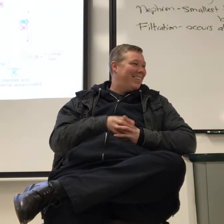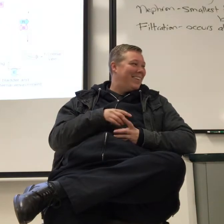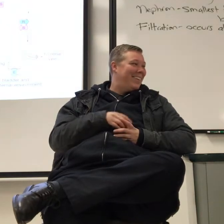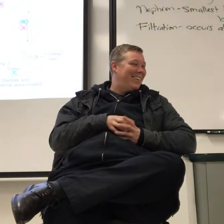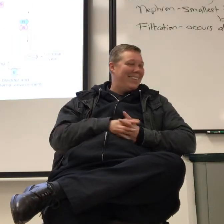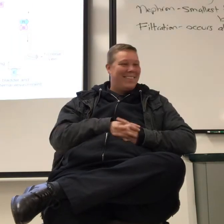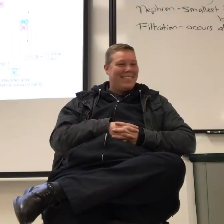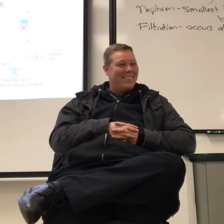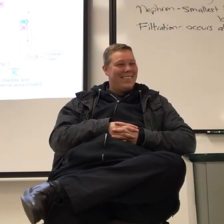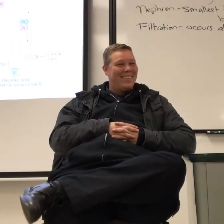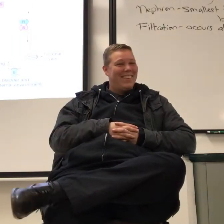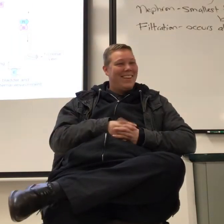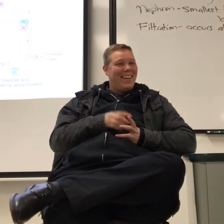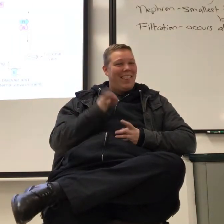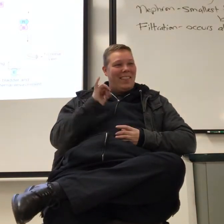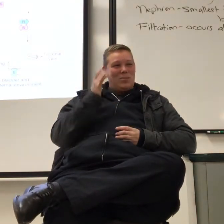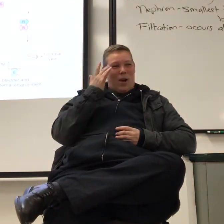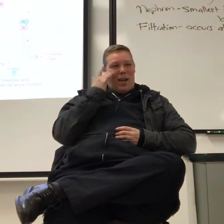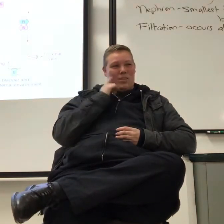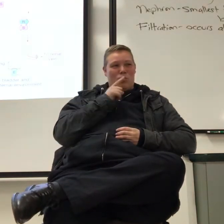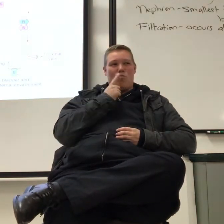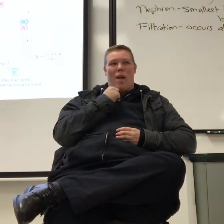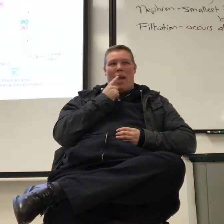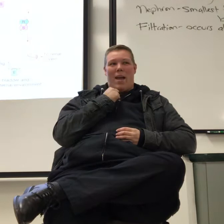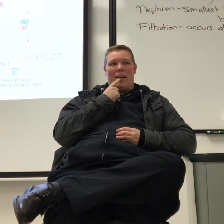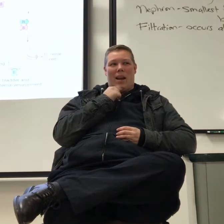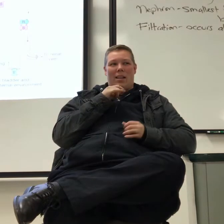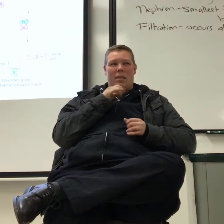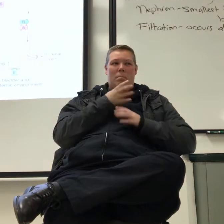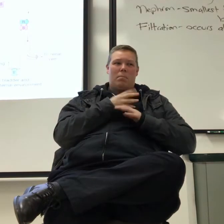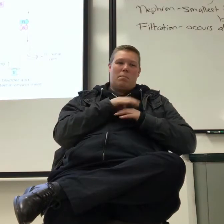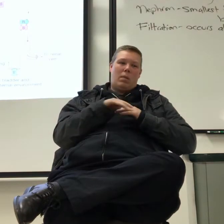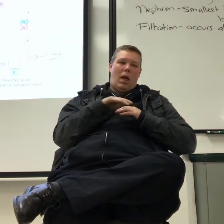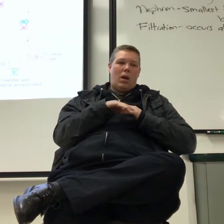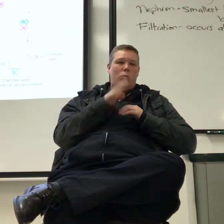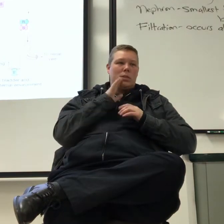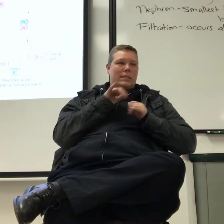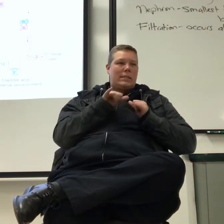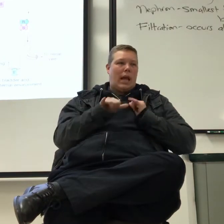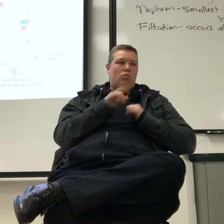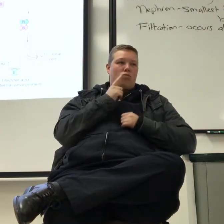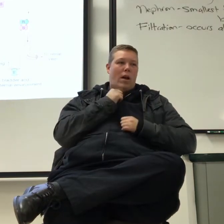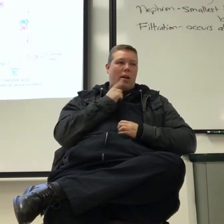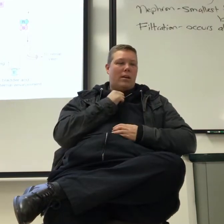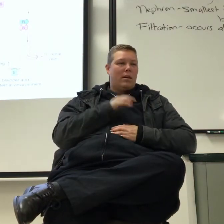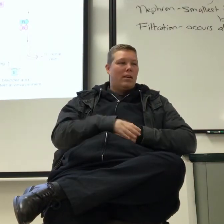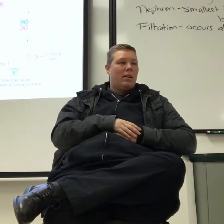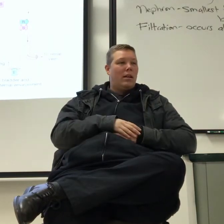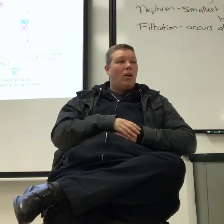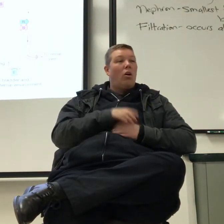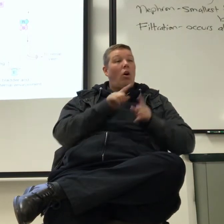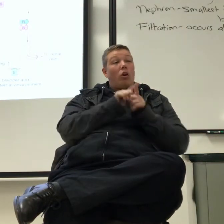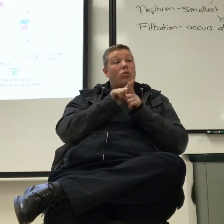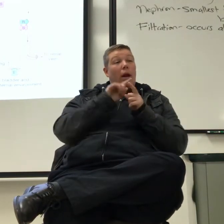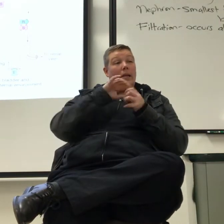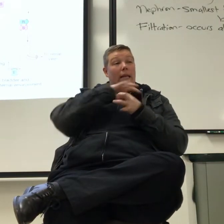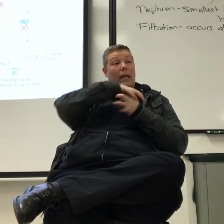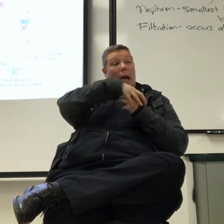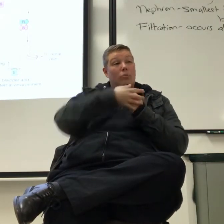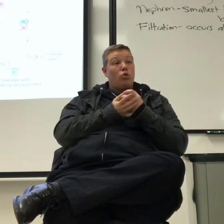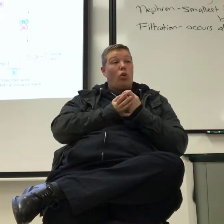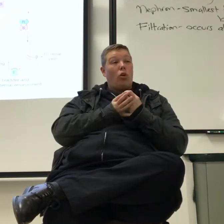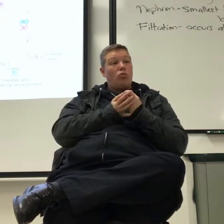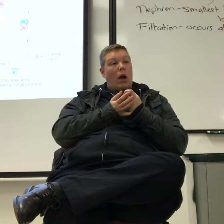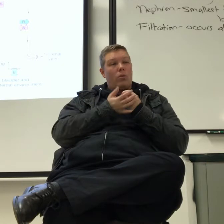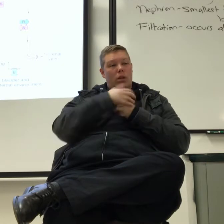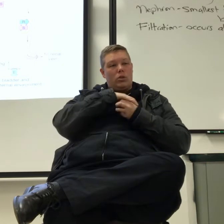That's why it's like red and it kind of like stays red, blood stays red. And also you have a capsule around it to catch all the